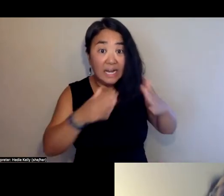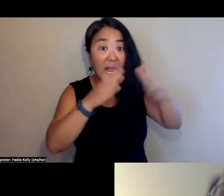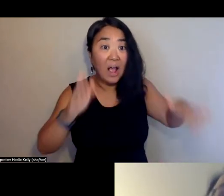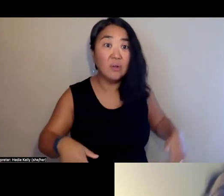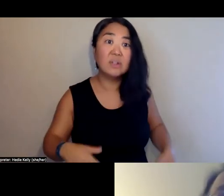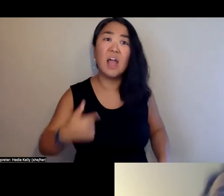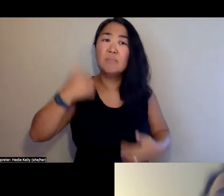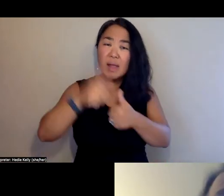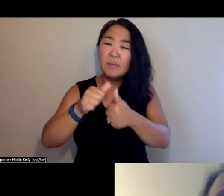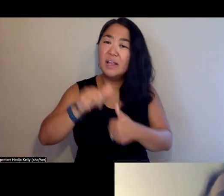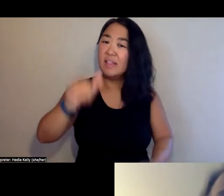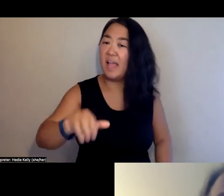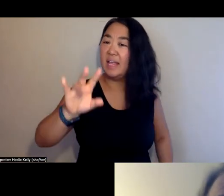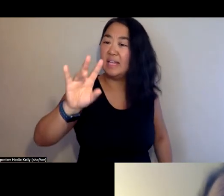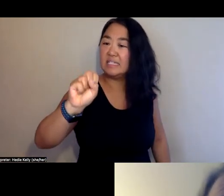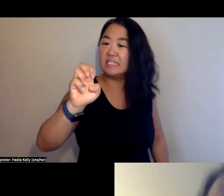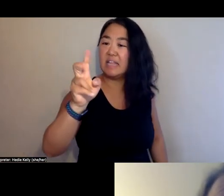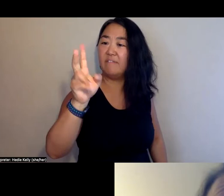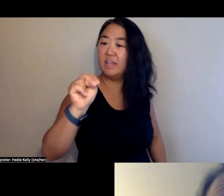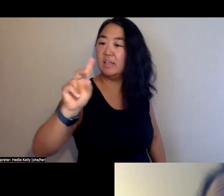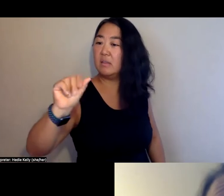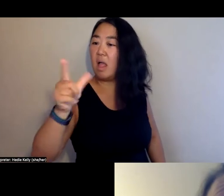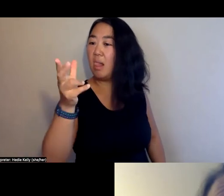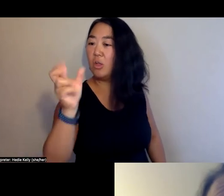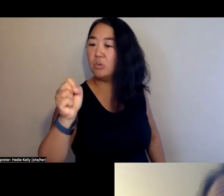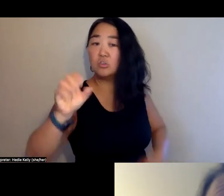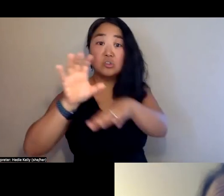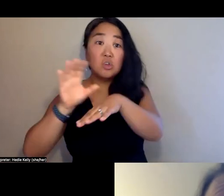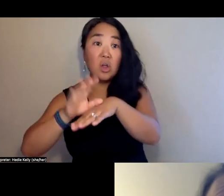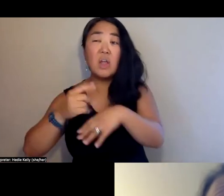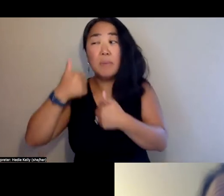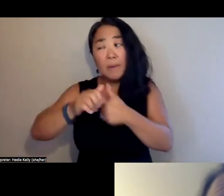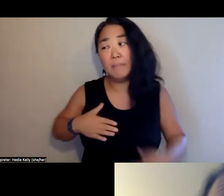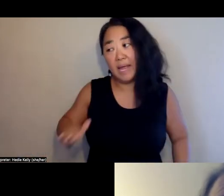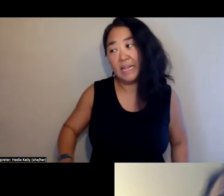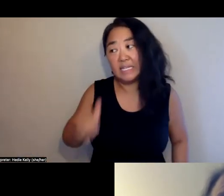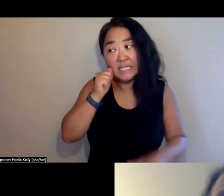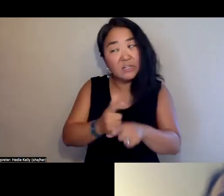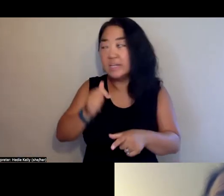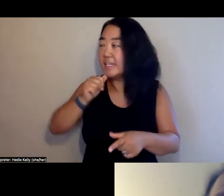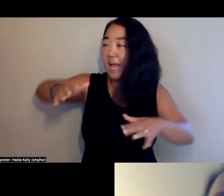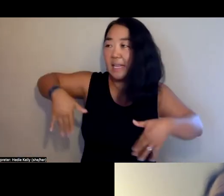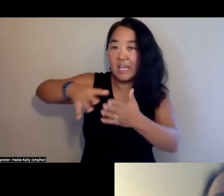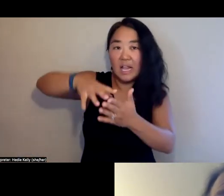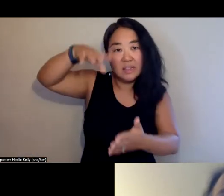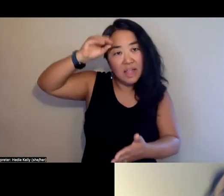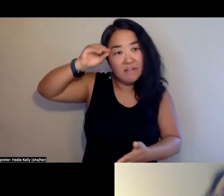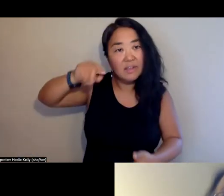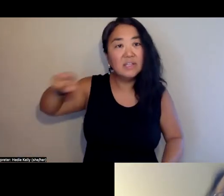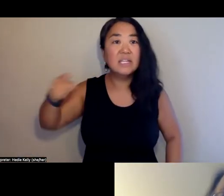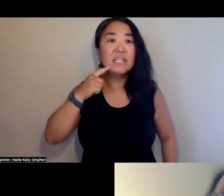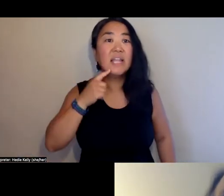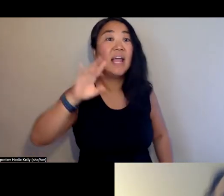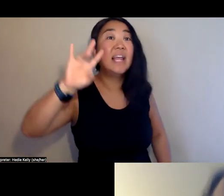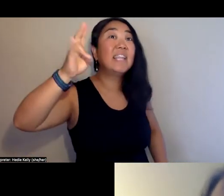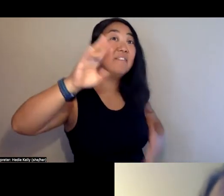I remember that because my little sister, who hadn't quite finished learning how to spell things, said, oh, look, the